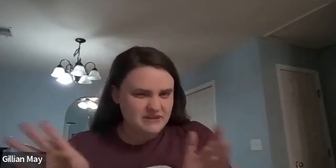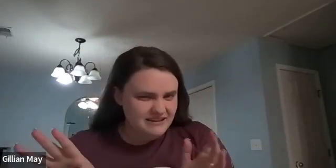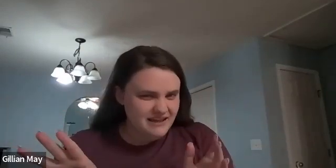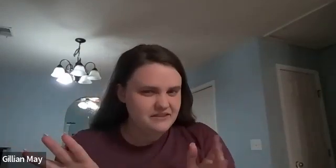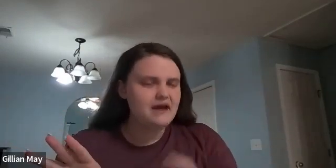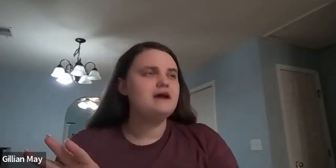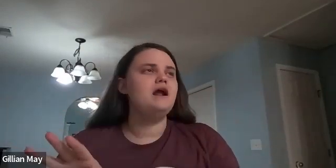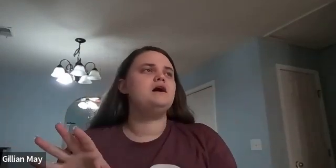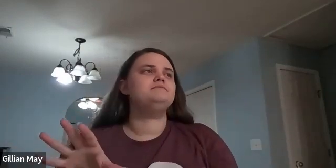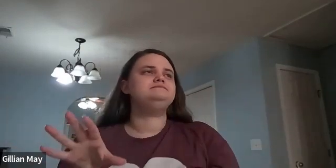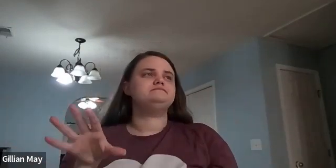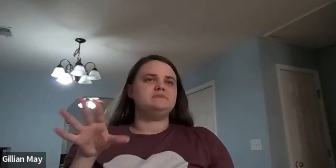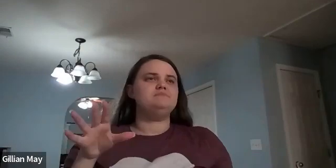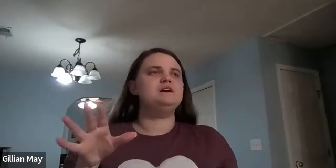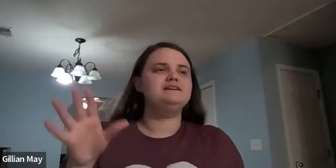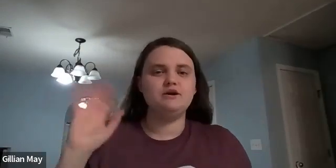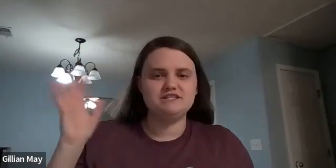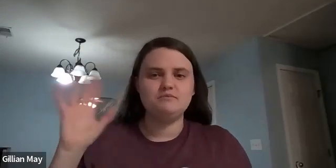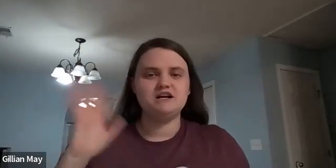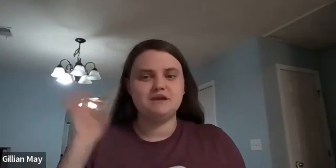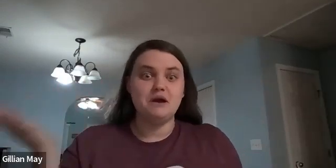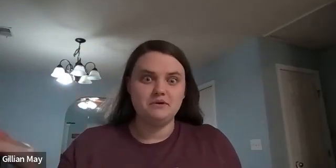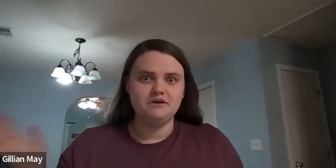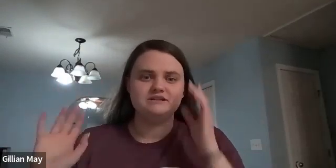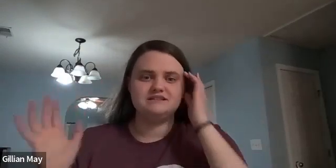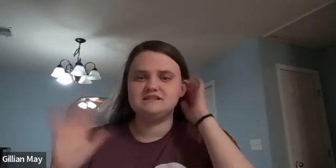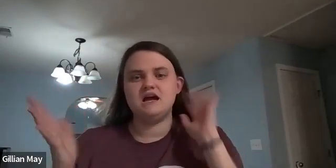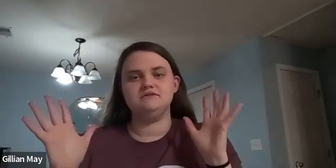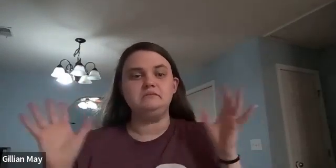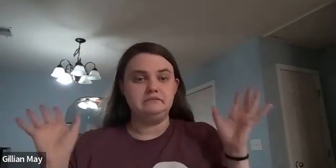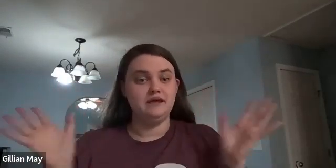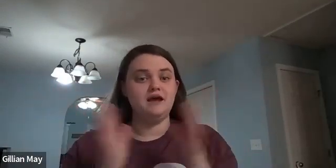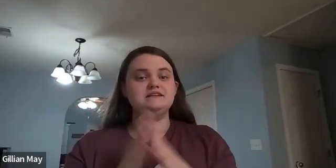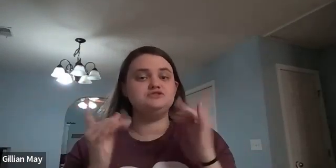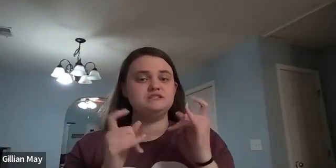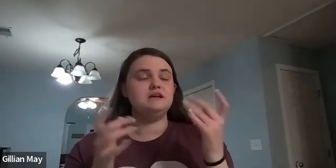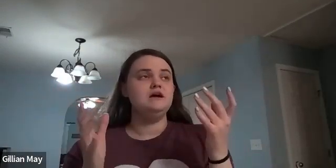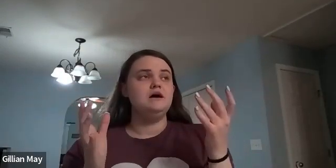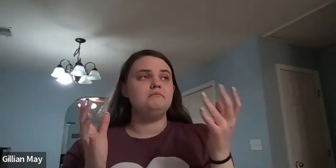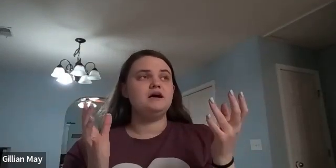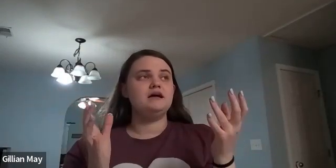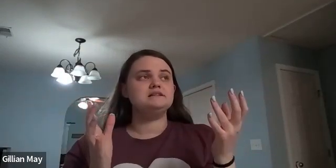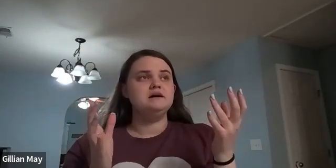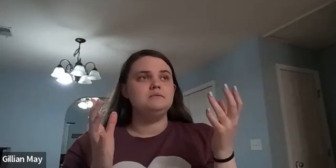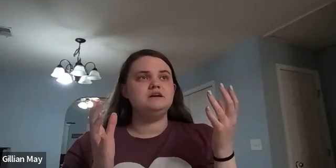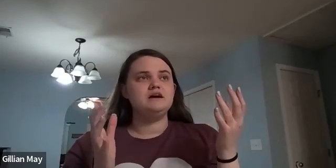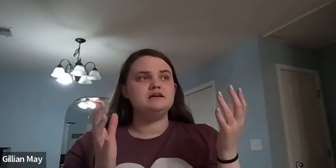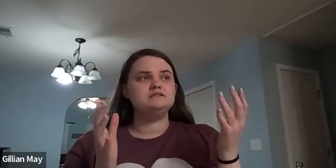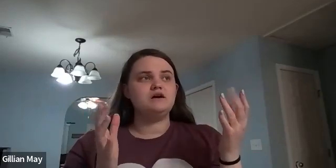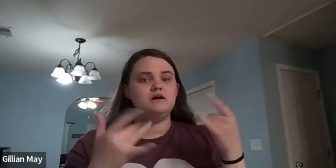really like that. I'm trying not to get on my soapbox, but I probably will, because this is kind of it's interesting. But because No,